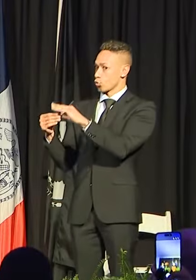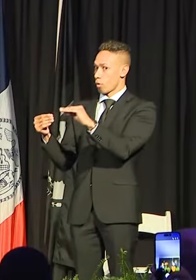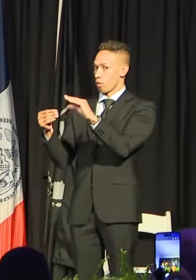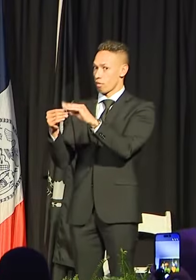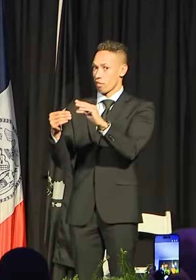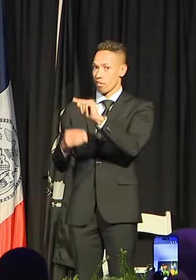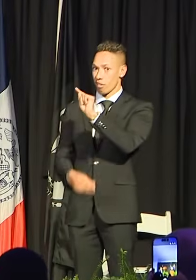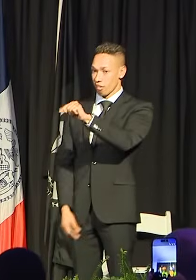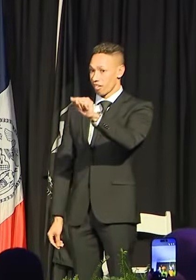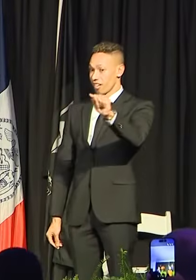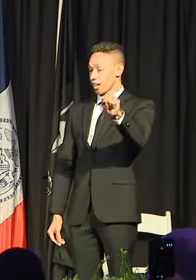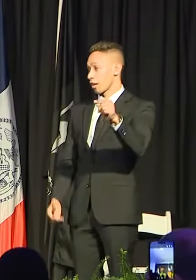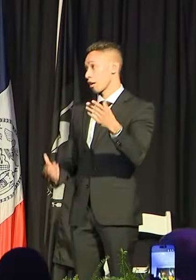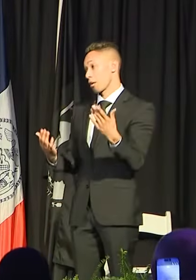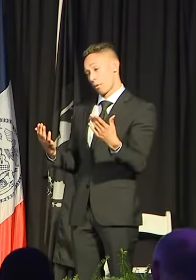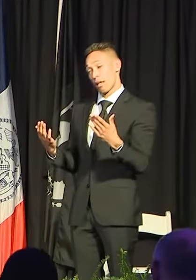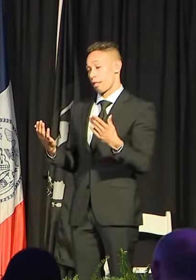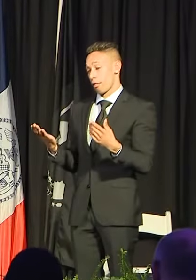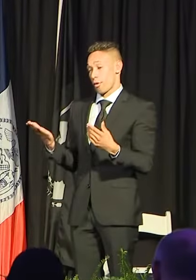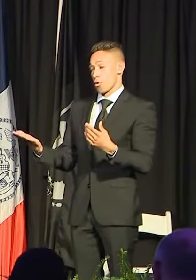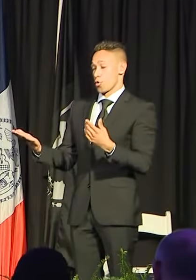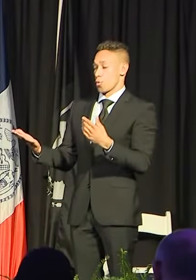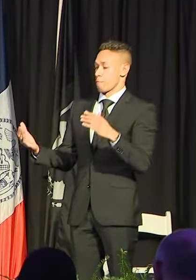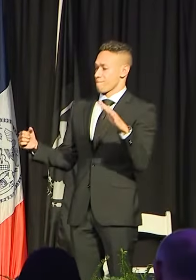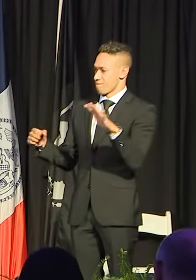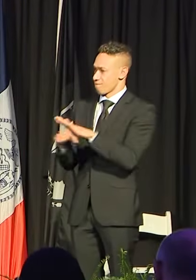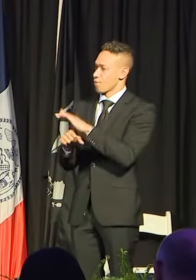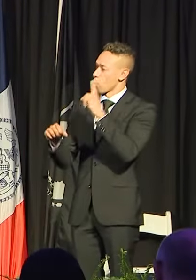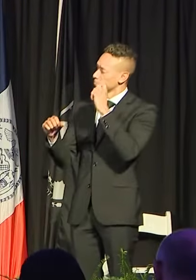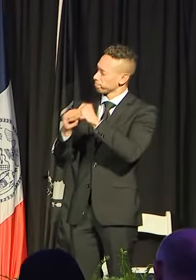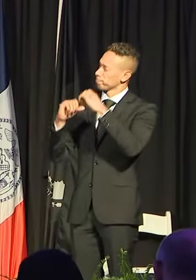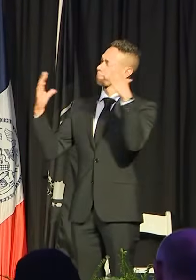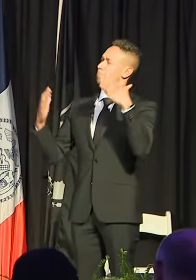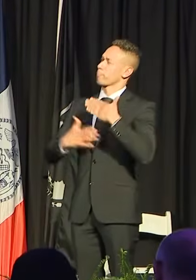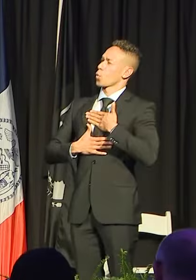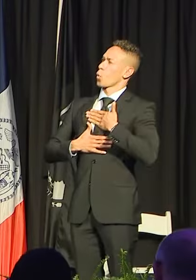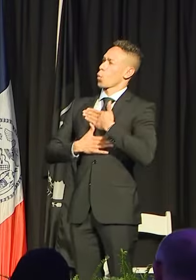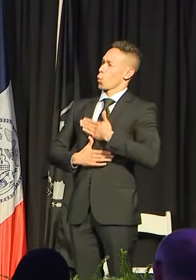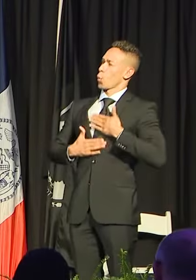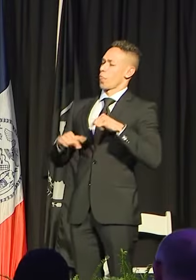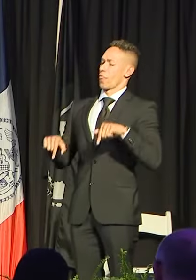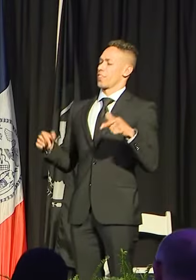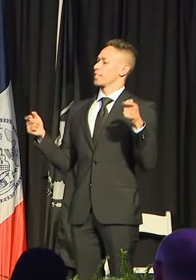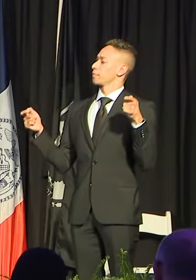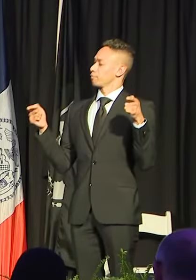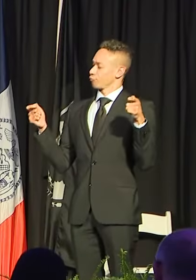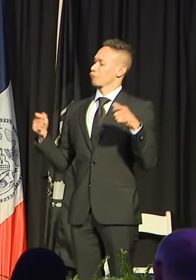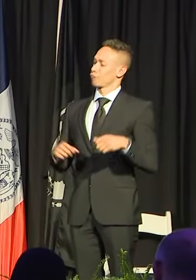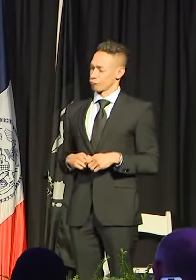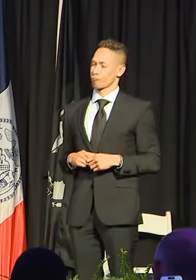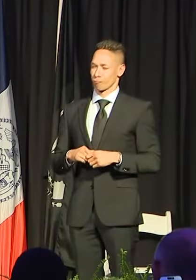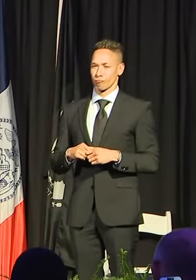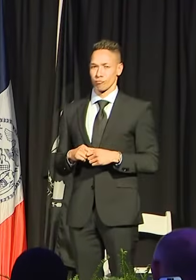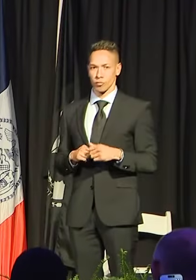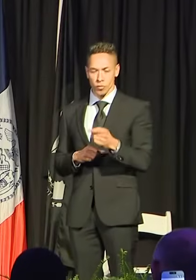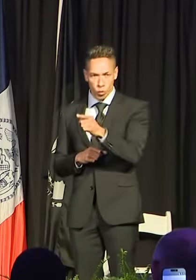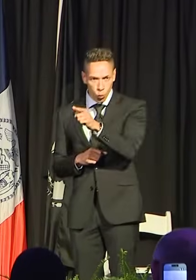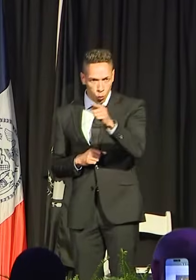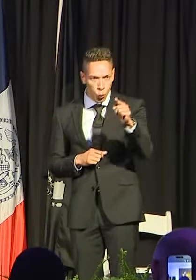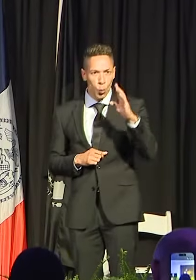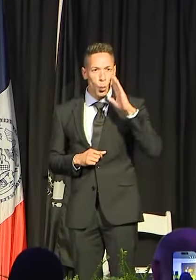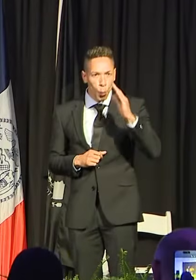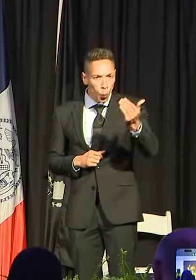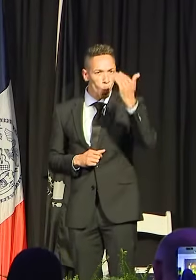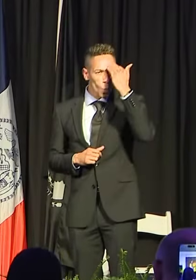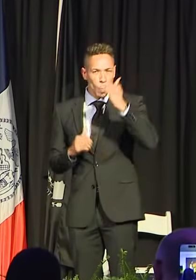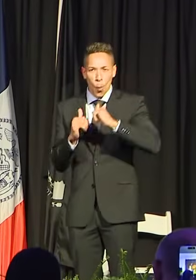story, you will have a full appreciation of this administration. You'll know